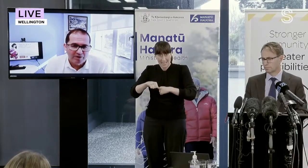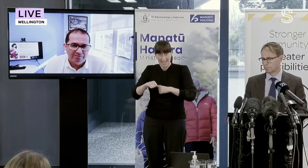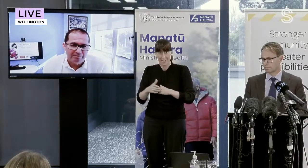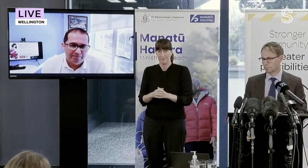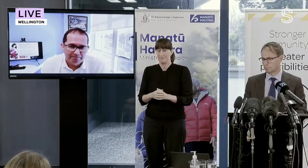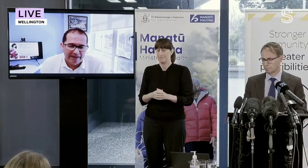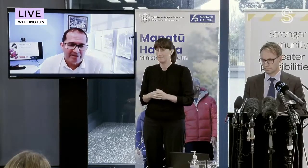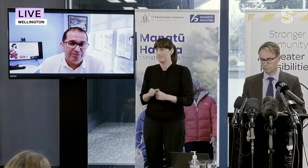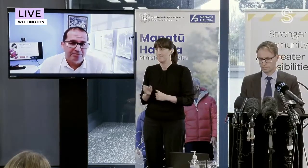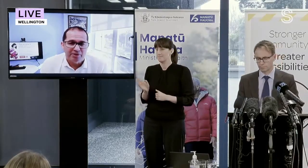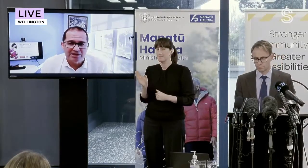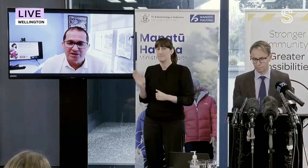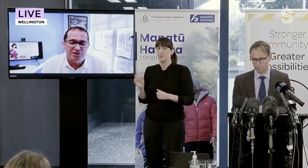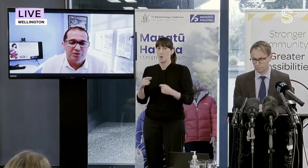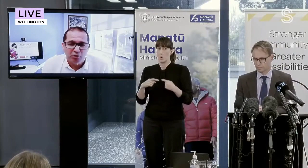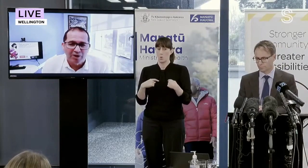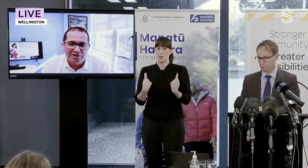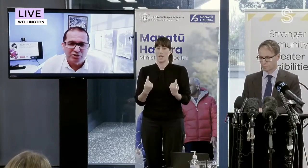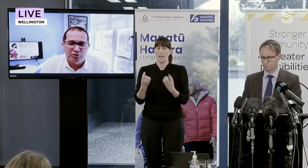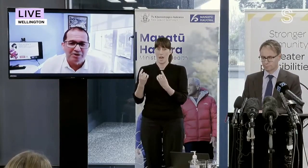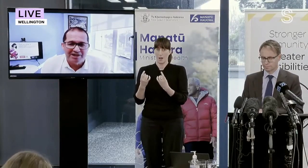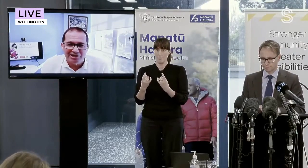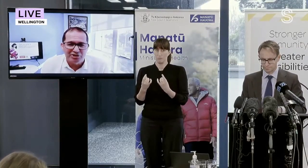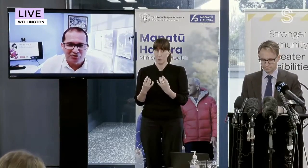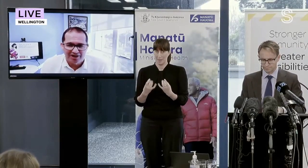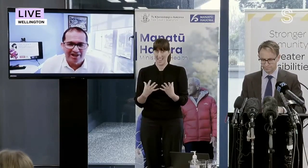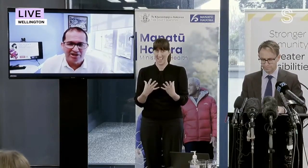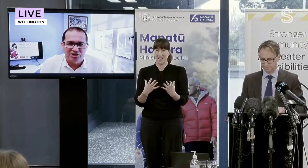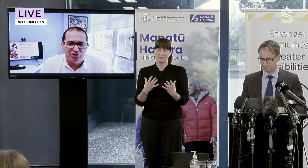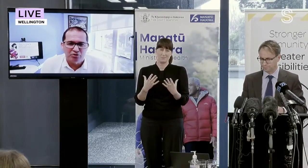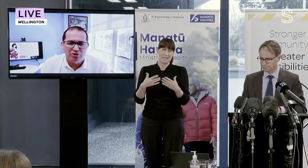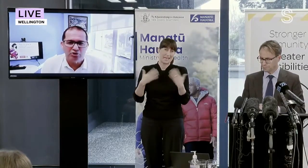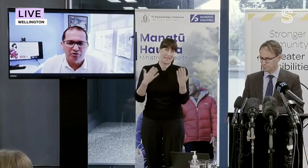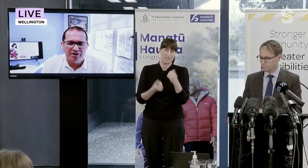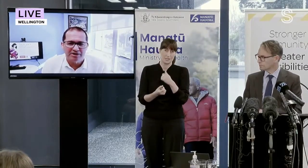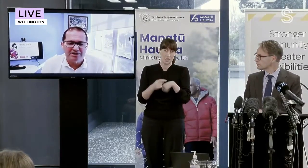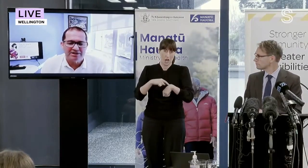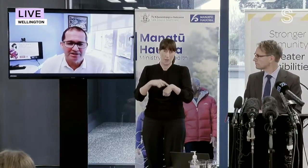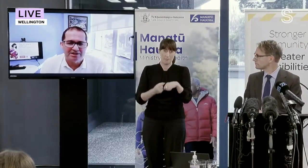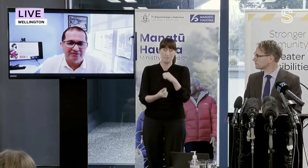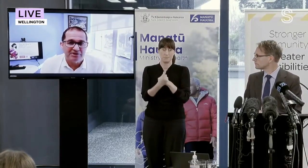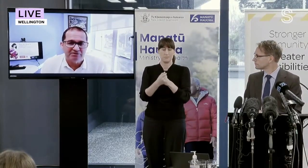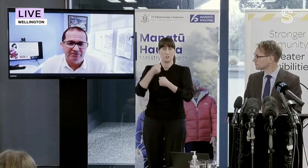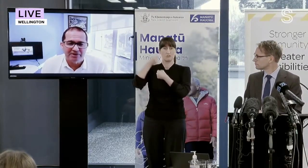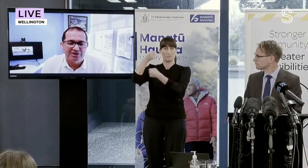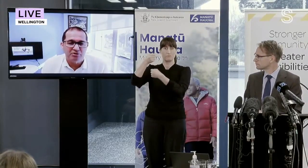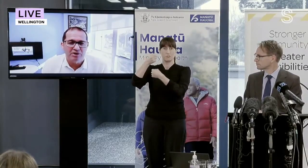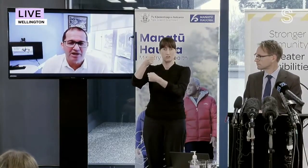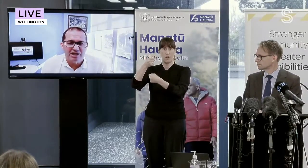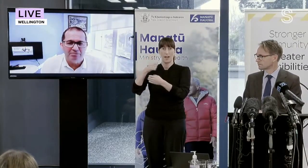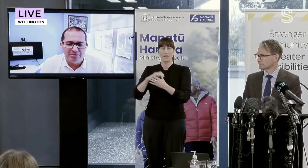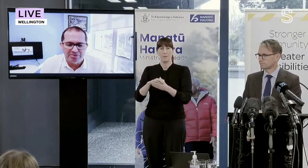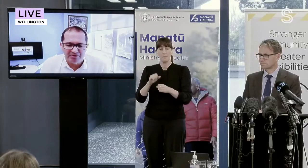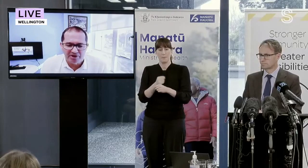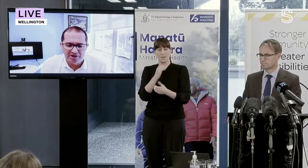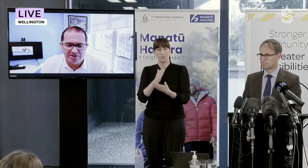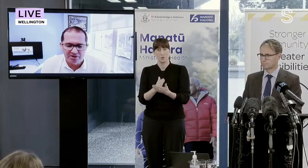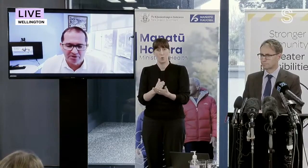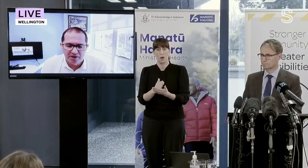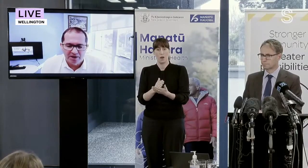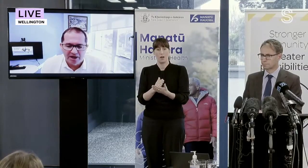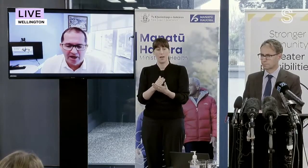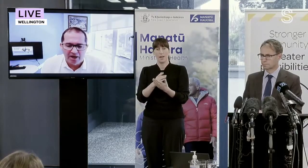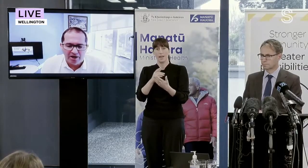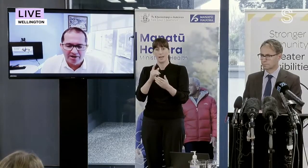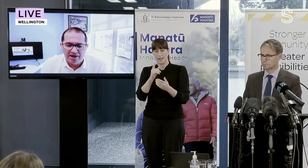So we're making preparations, as we always do with any strike action, to ensure that the safety of clinical care can be provided.